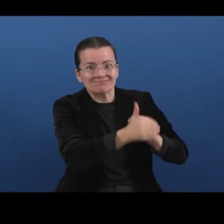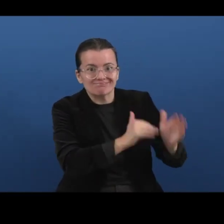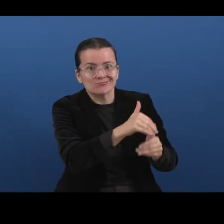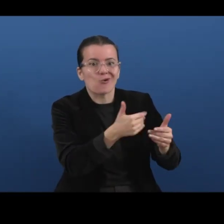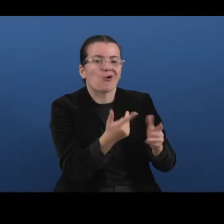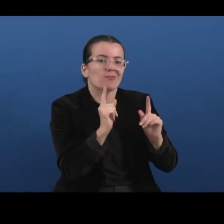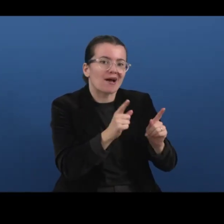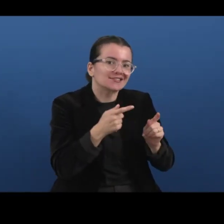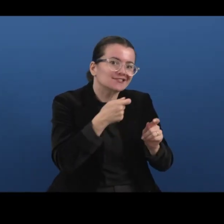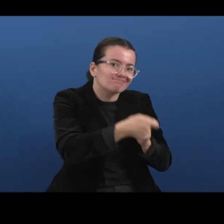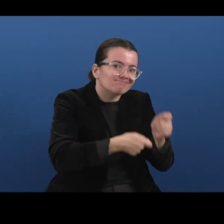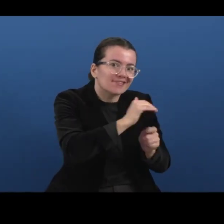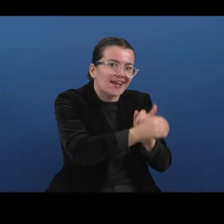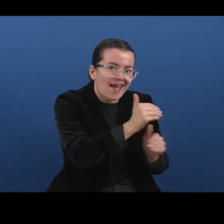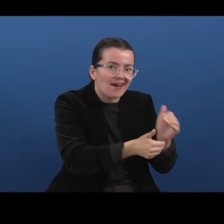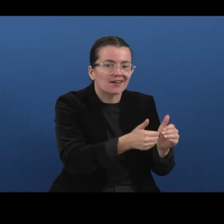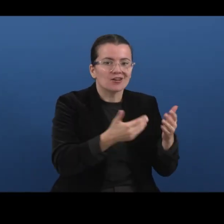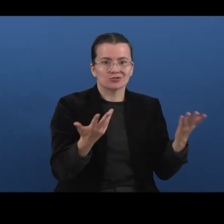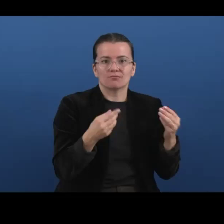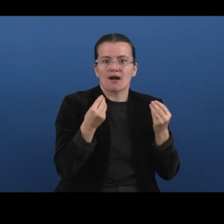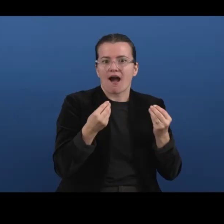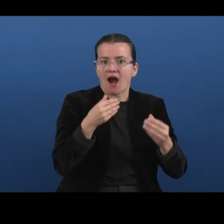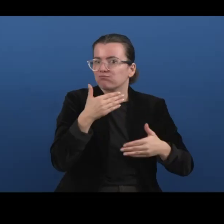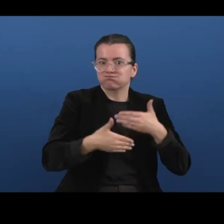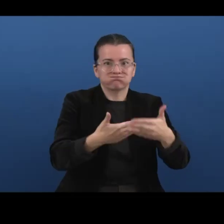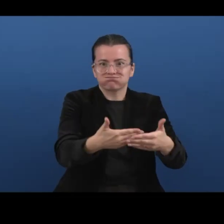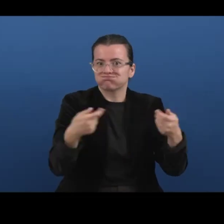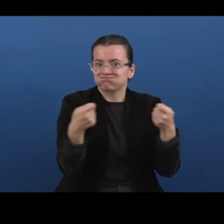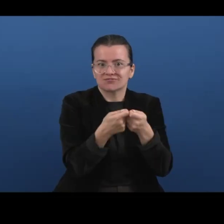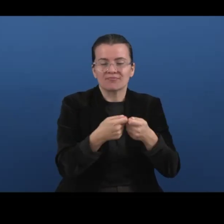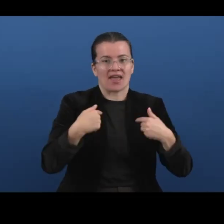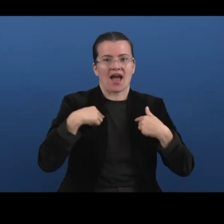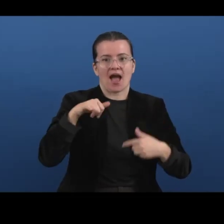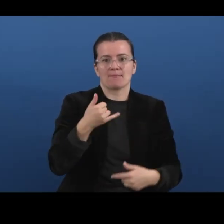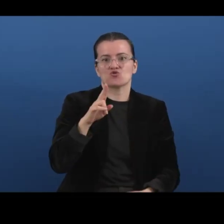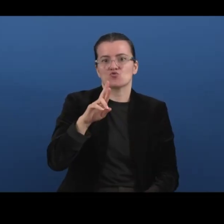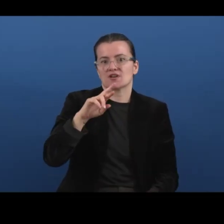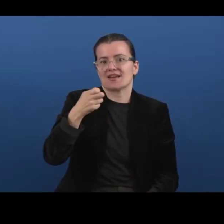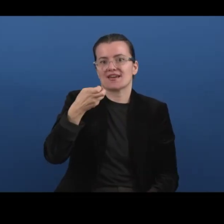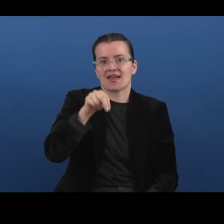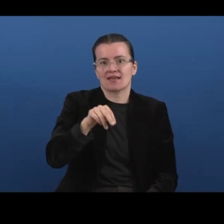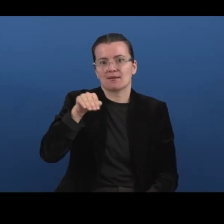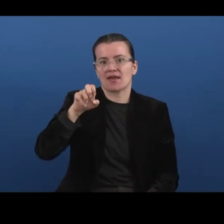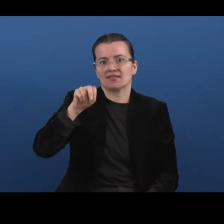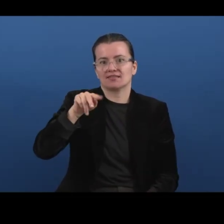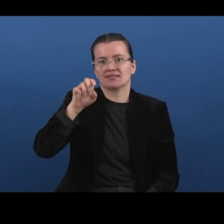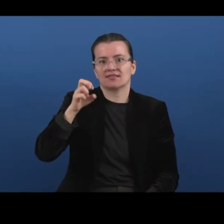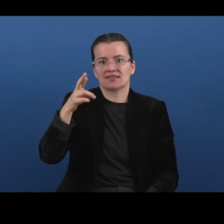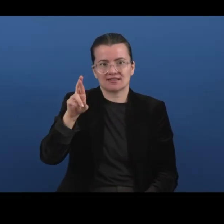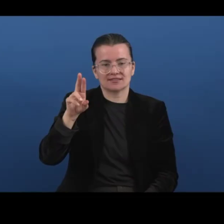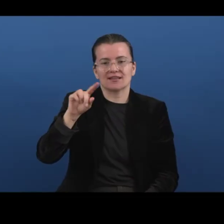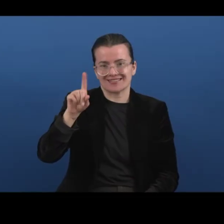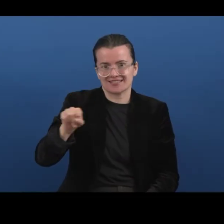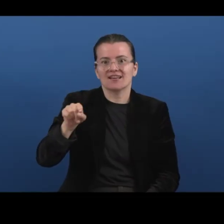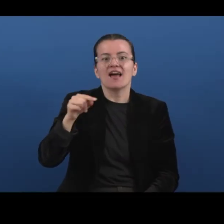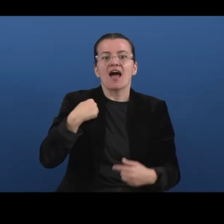little bit of housekeeping. You can activate live captions here in Zoom. That should be typically at the bottom of